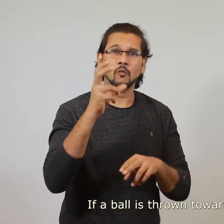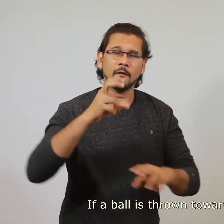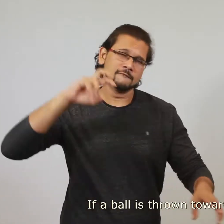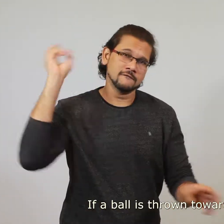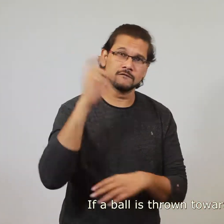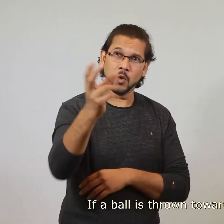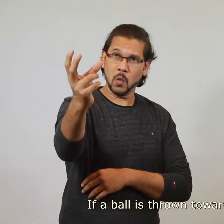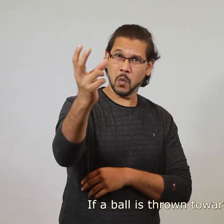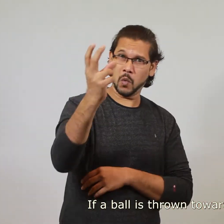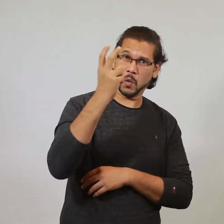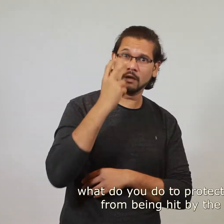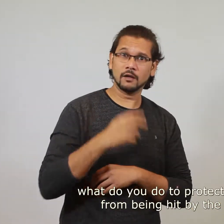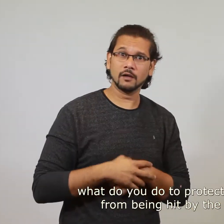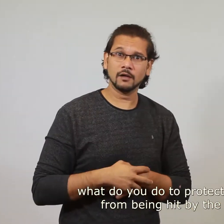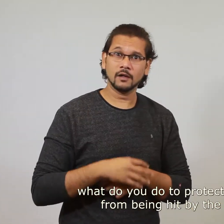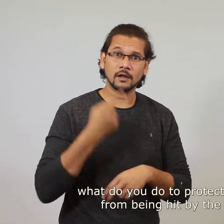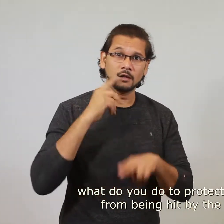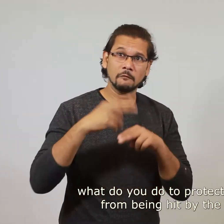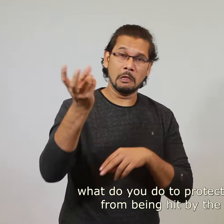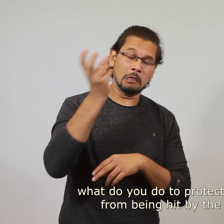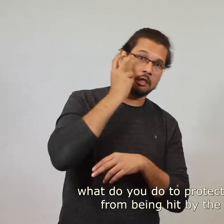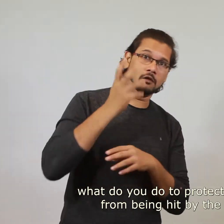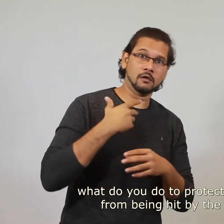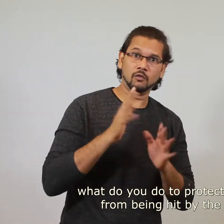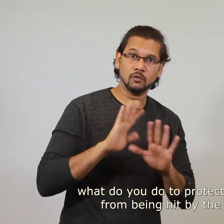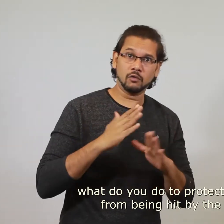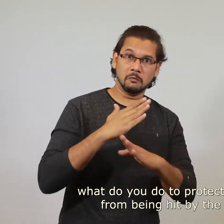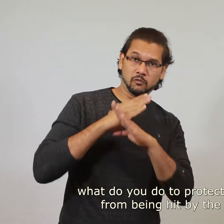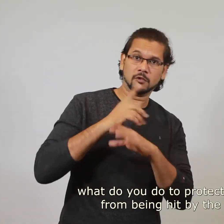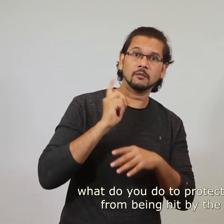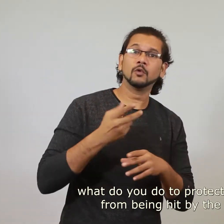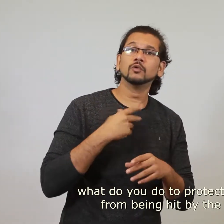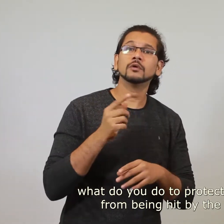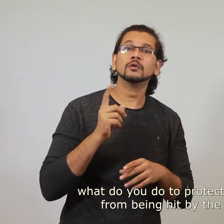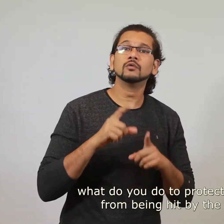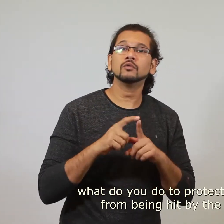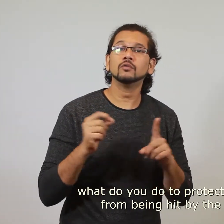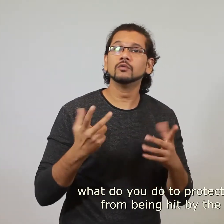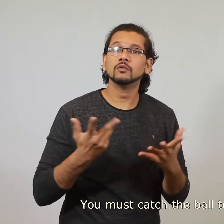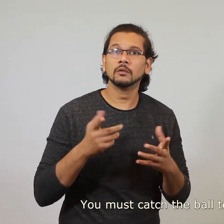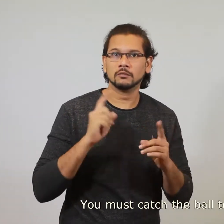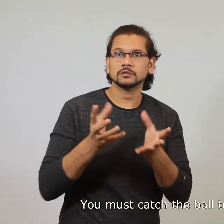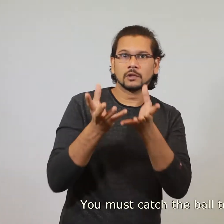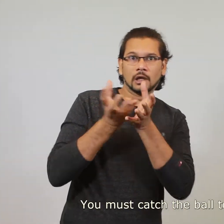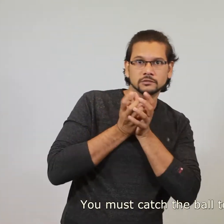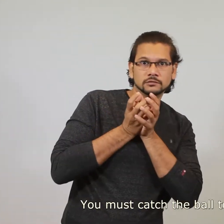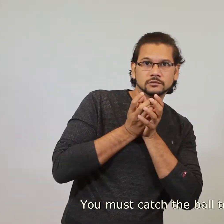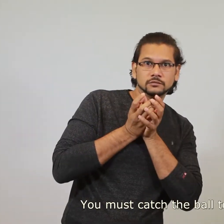If a ball is thrown towards you, what do you do to protect yourself from being hit by the ball? You must catch the